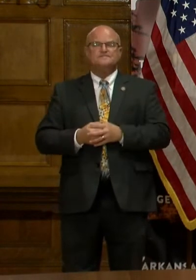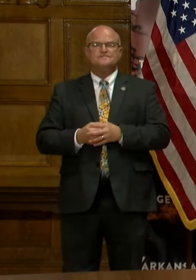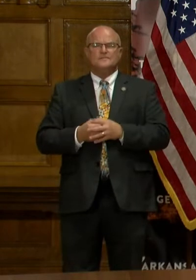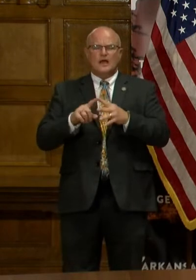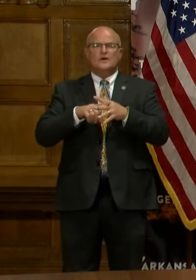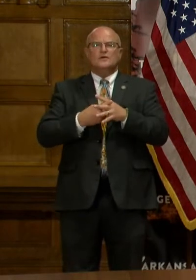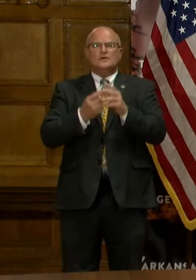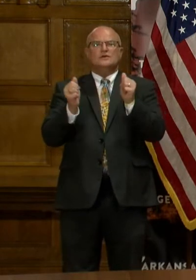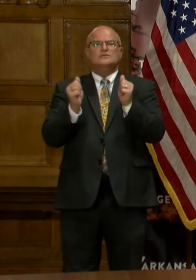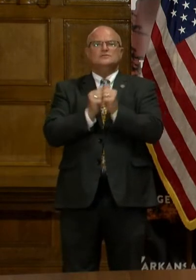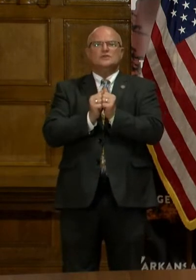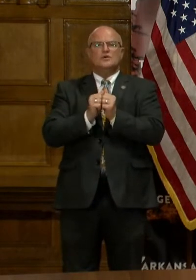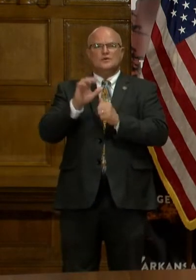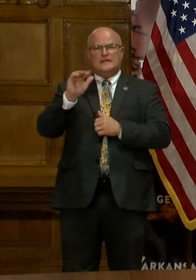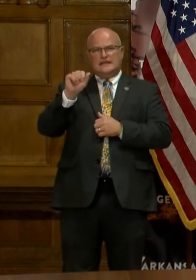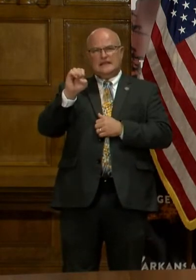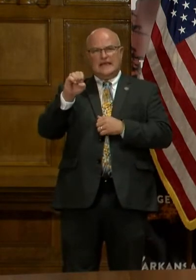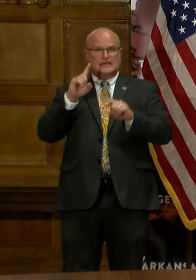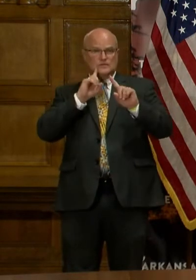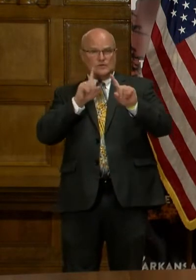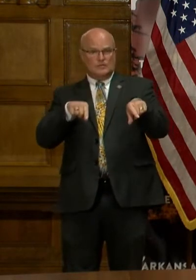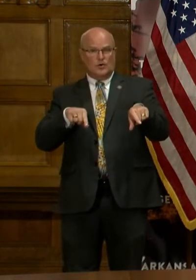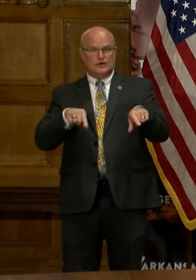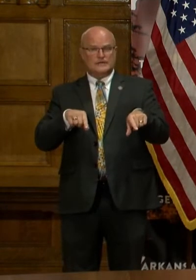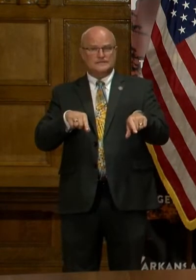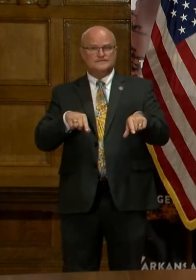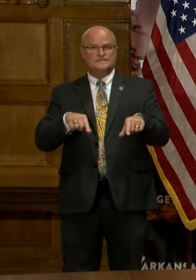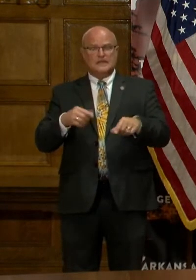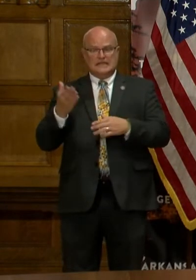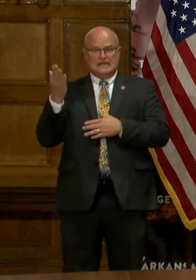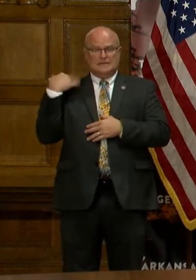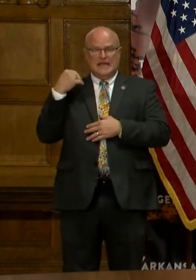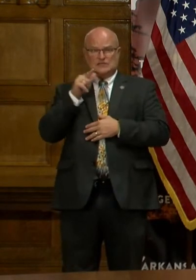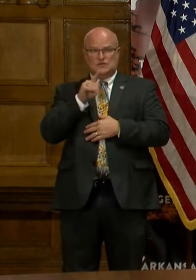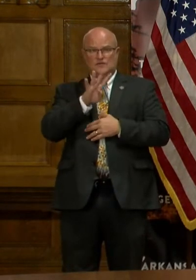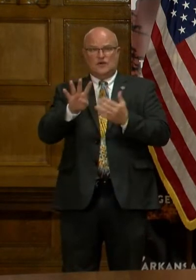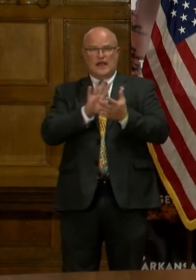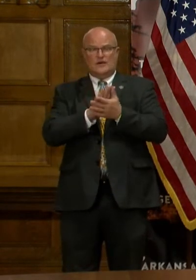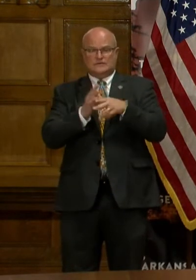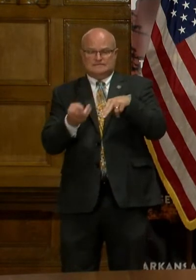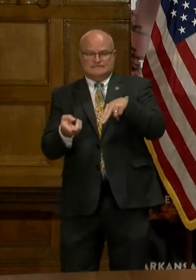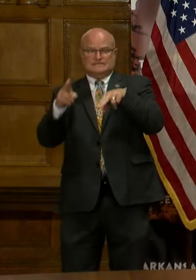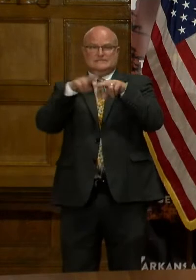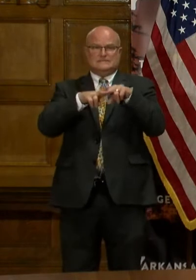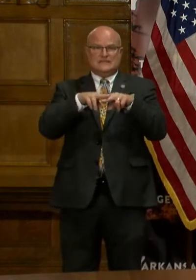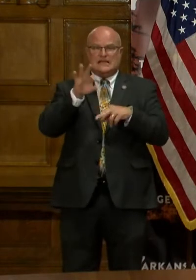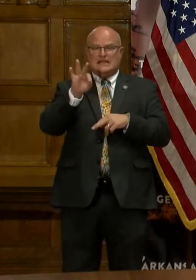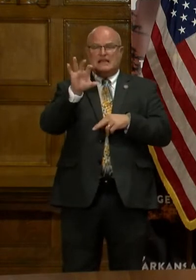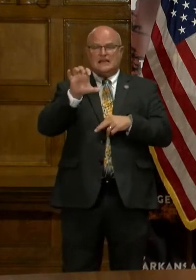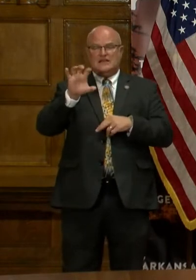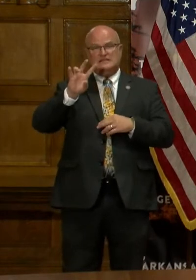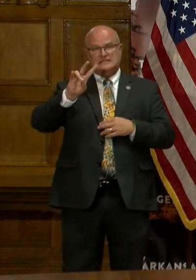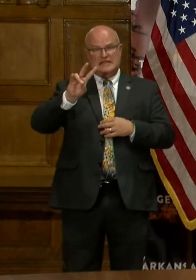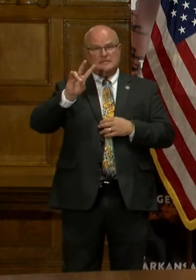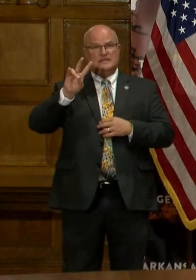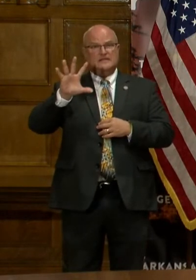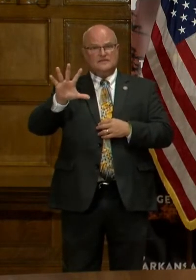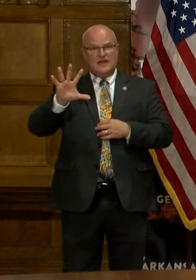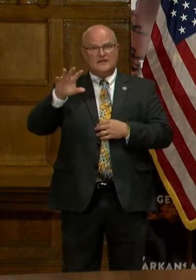with the case report. In the last 24 hours, we've had an additional